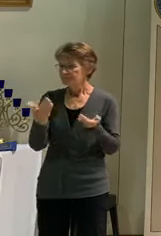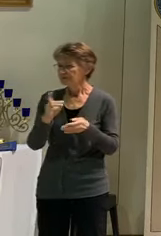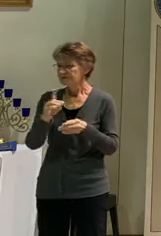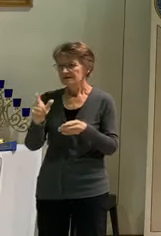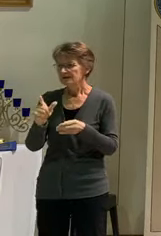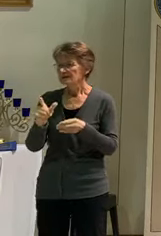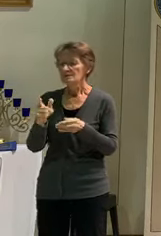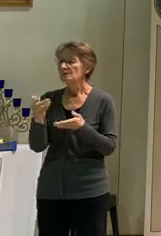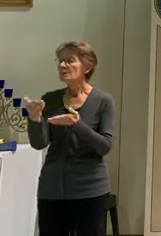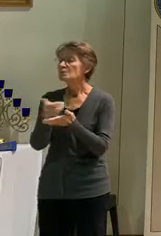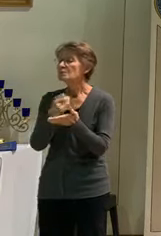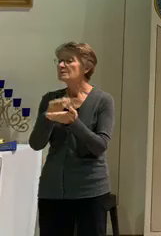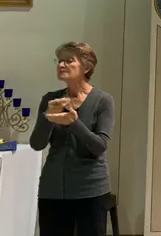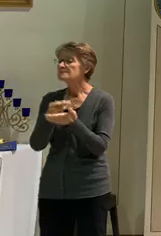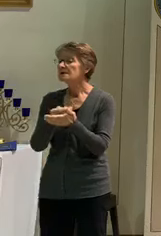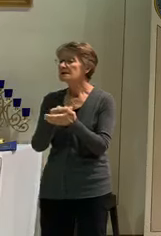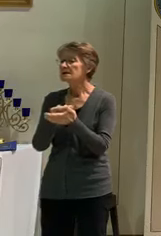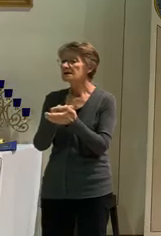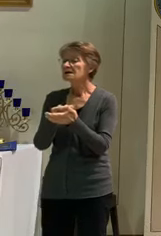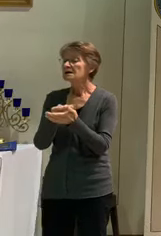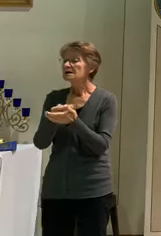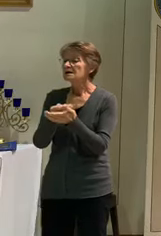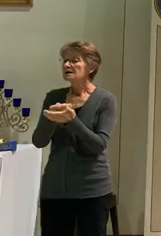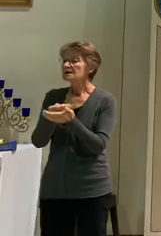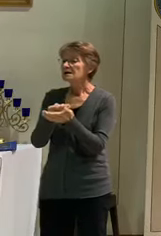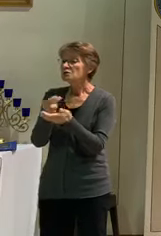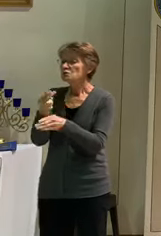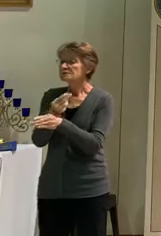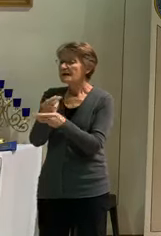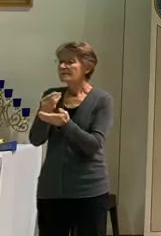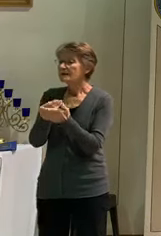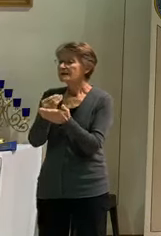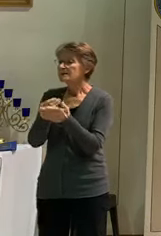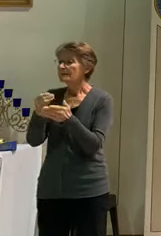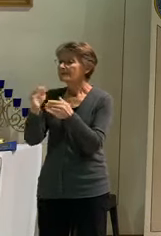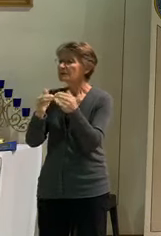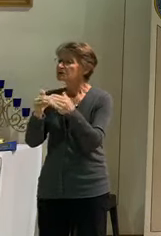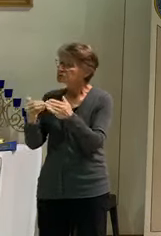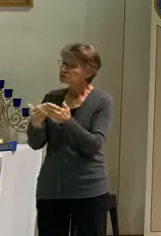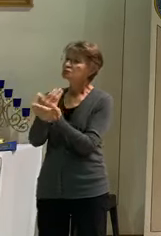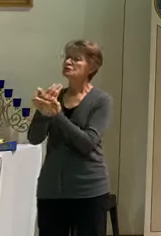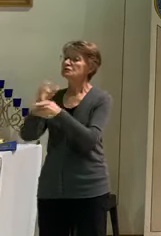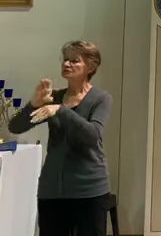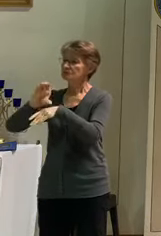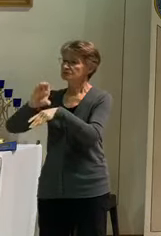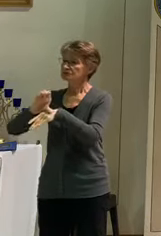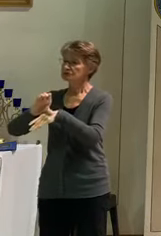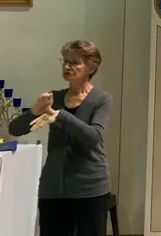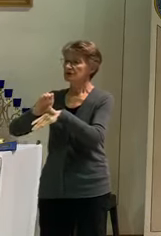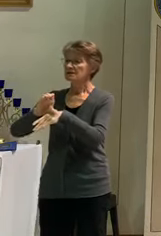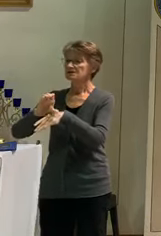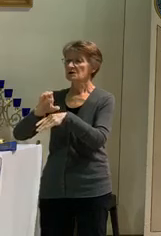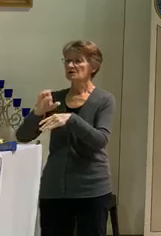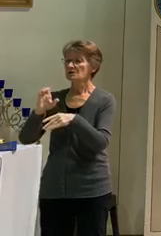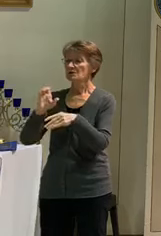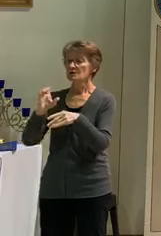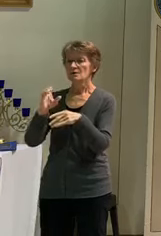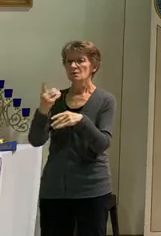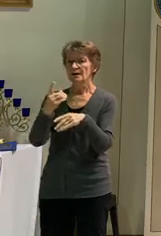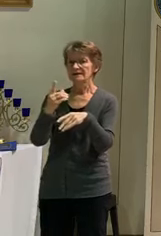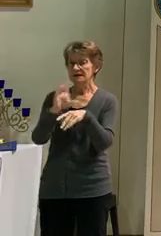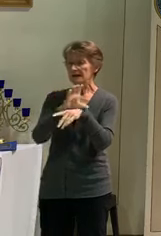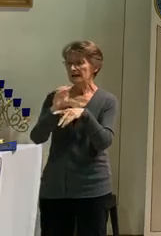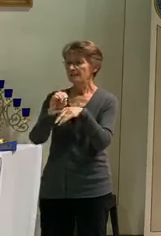help would be better used for new construction. We had a company called Walsh